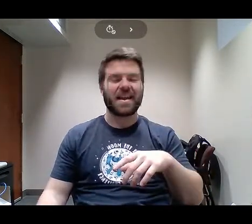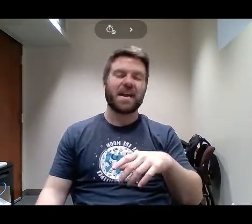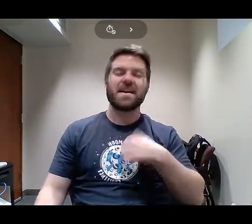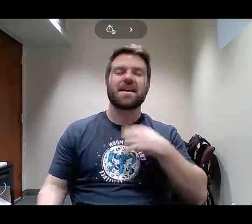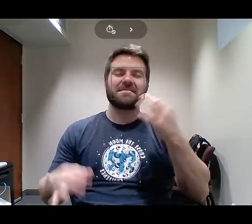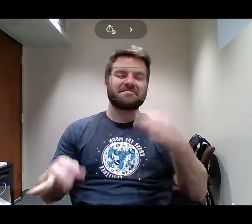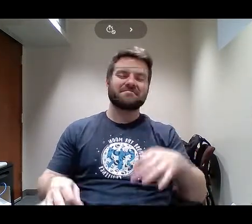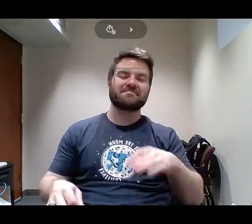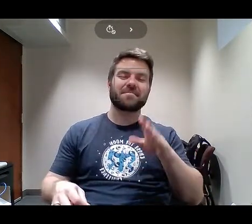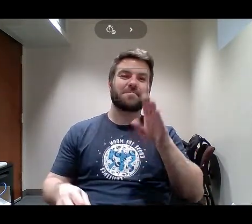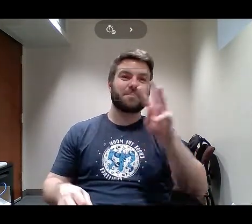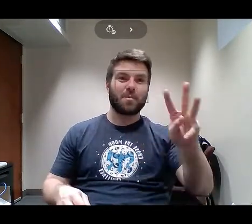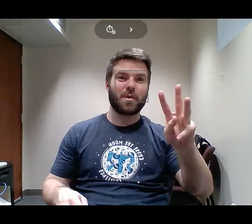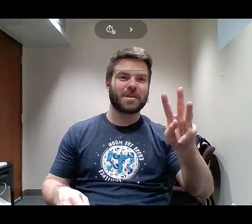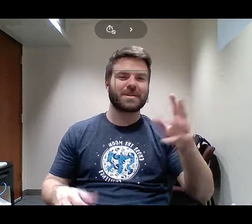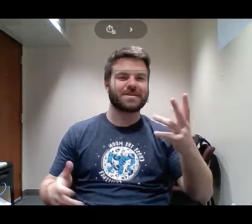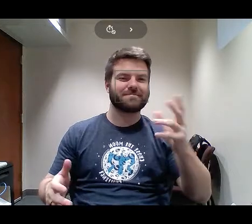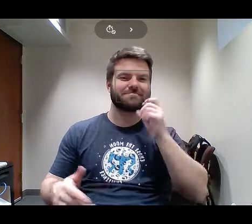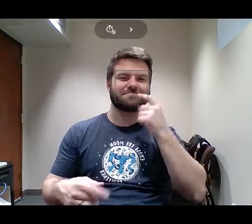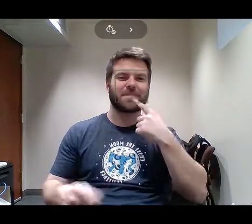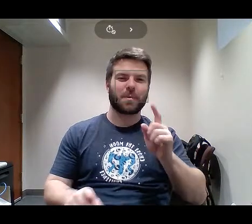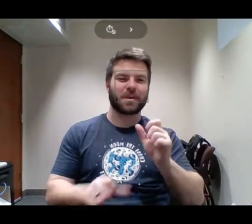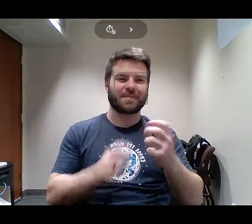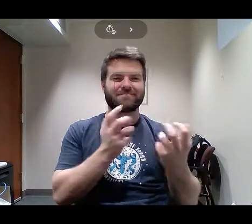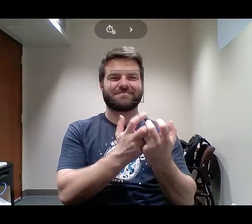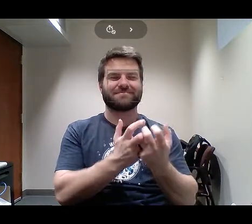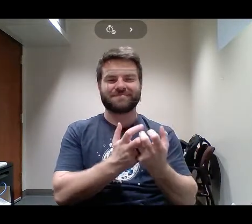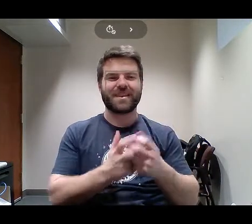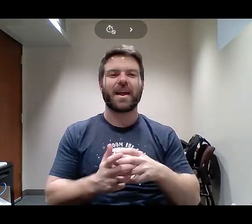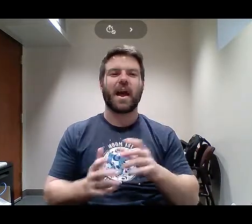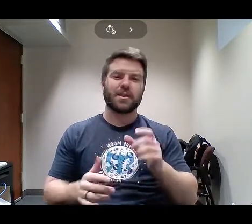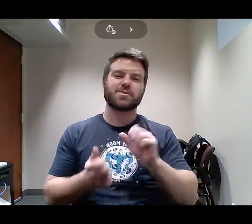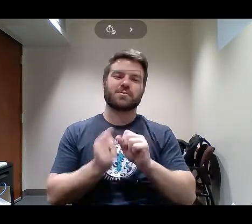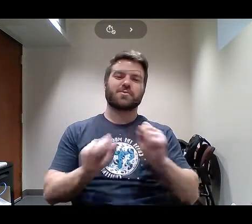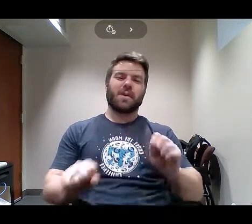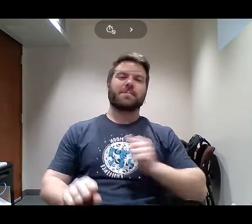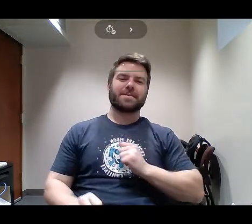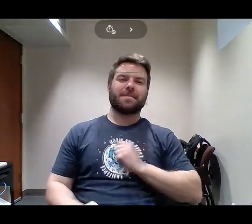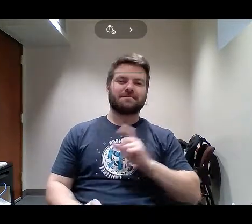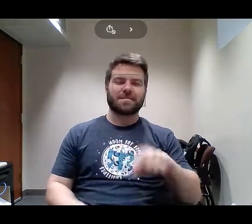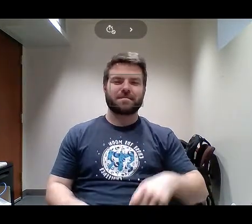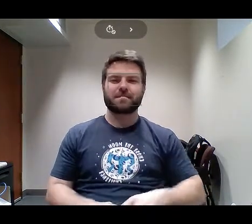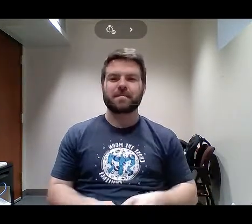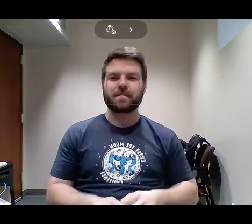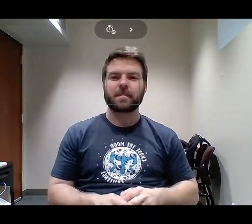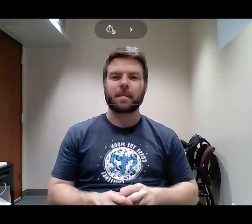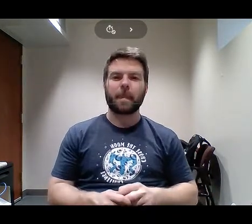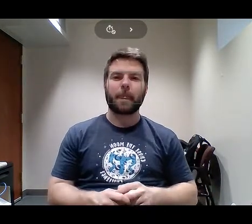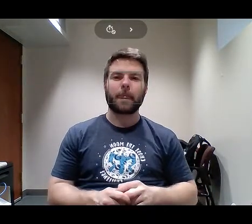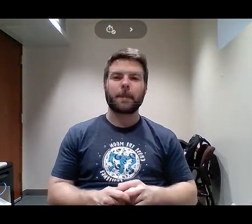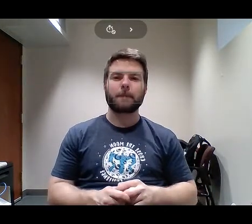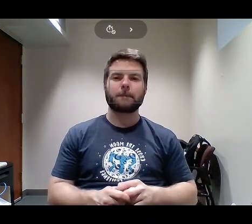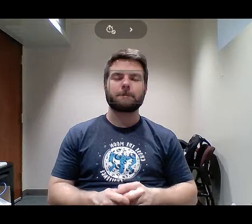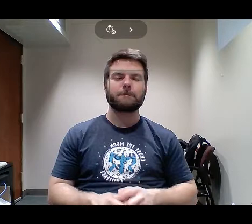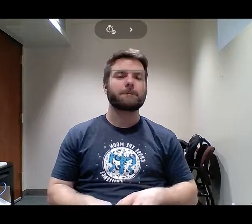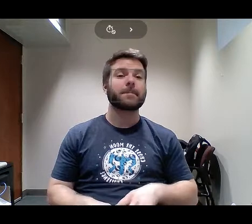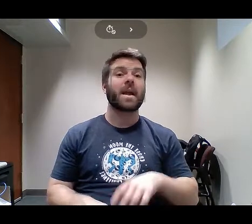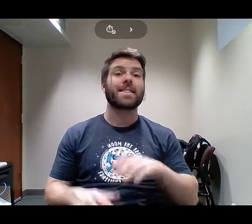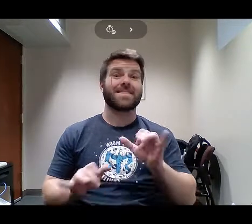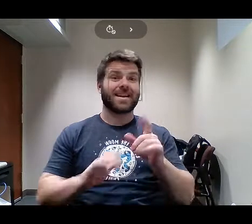well. I should try being myself. But at the same time, my dad was saying, Oprah Gale, this is an opportunity of a lifetime. You